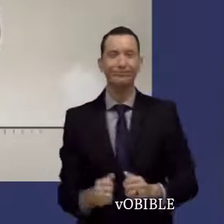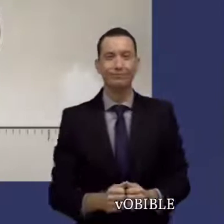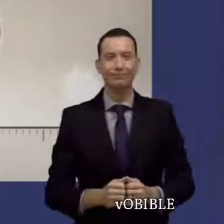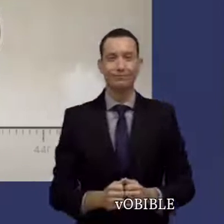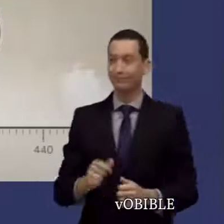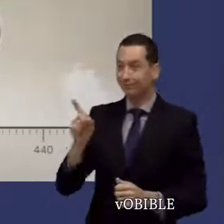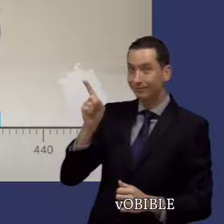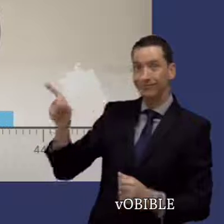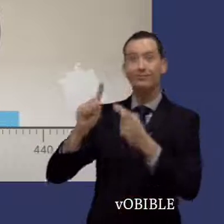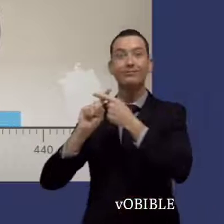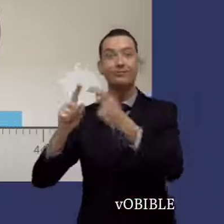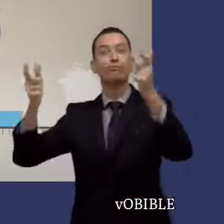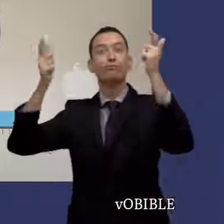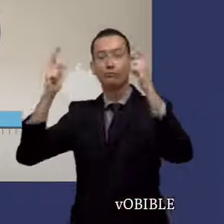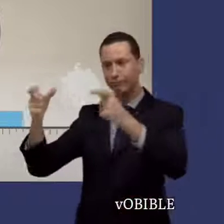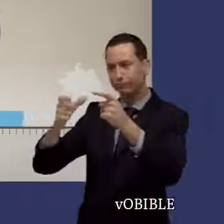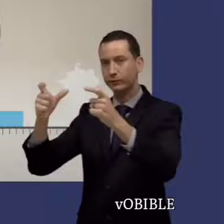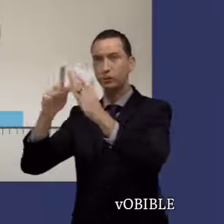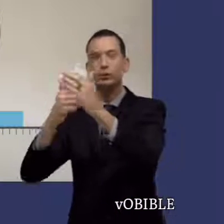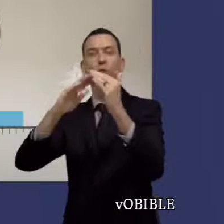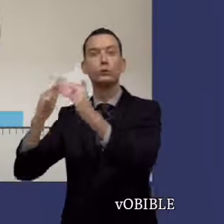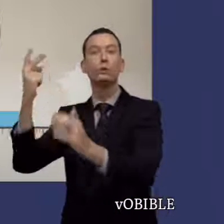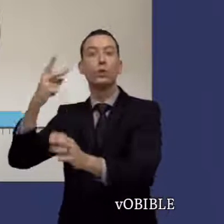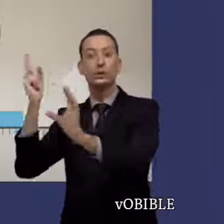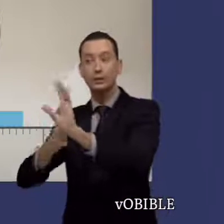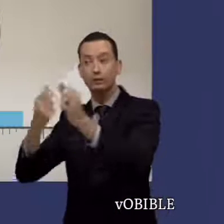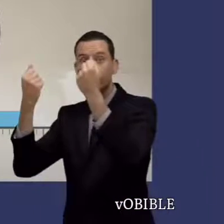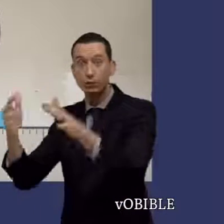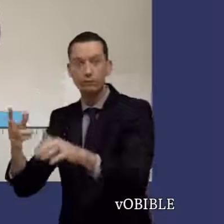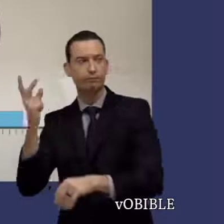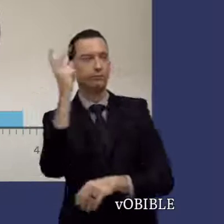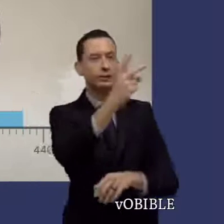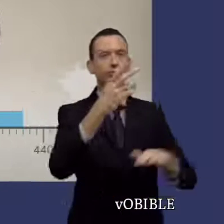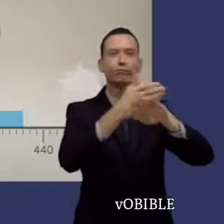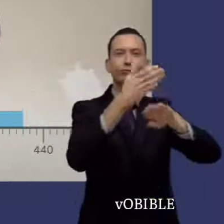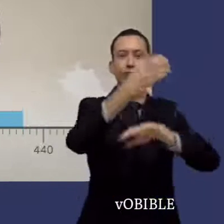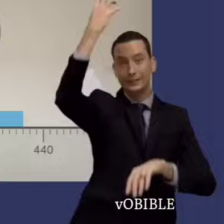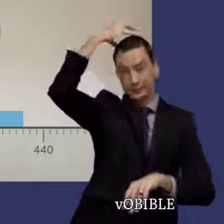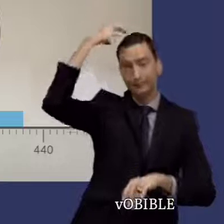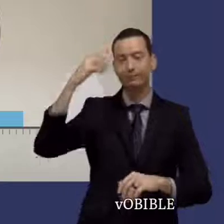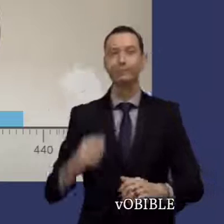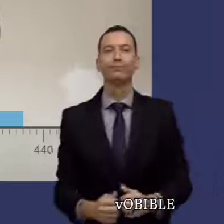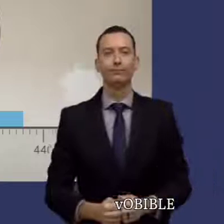Nehemiah continued as governor of Jerusalem for 12 years before returning to his duties under King Artaxerxes.